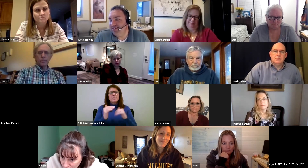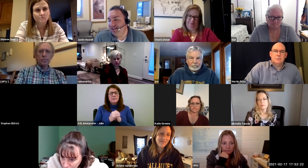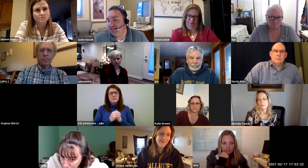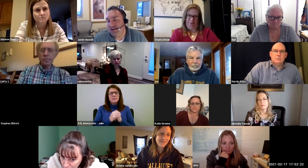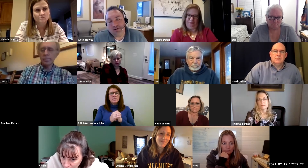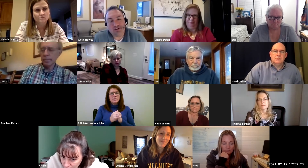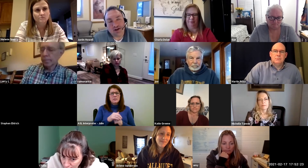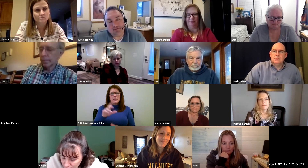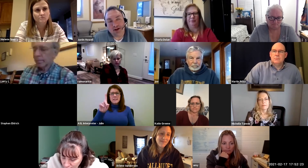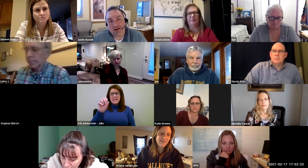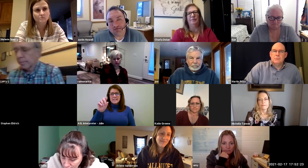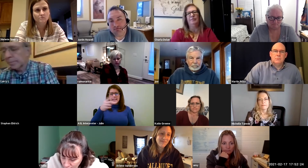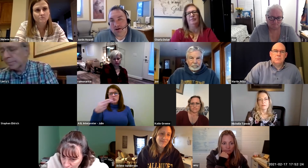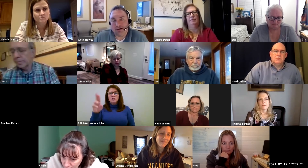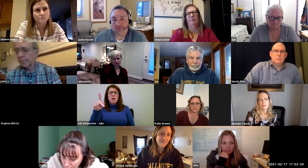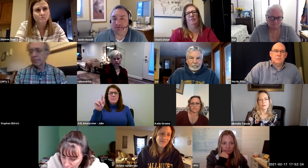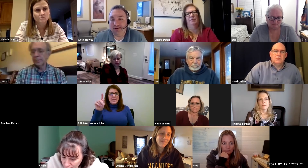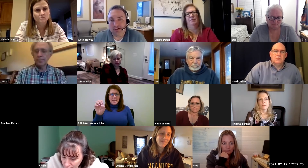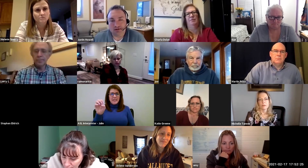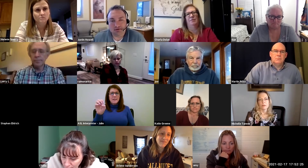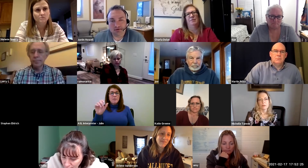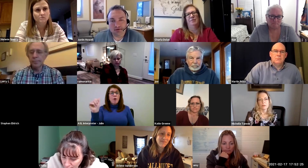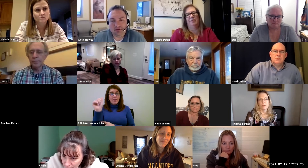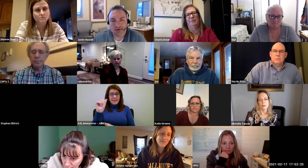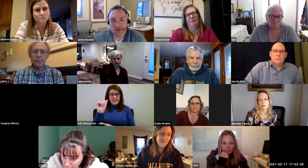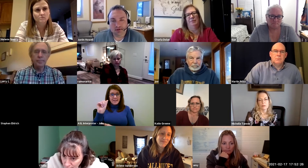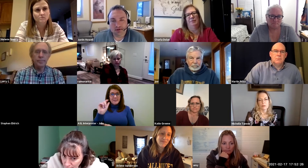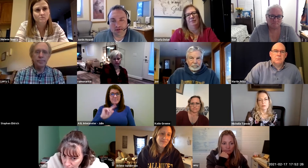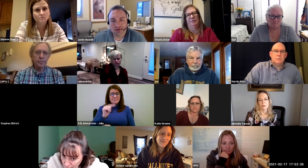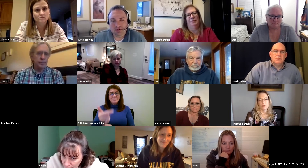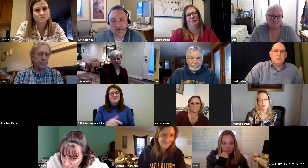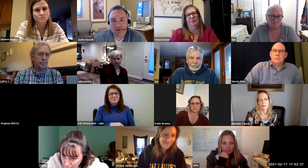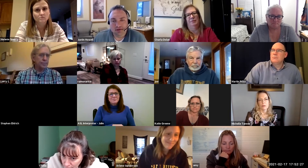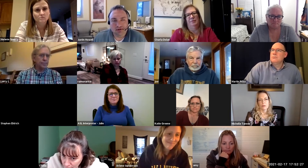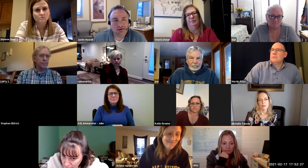the DSDHH update. Arlene.